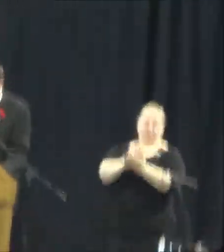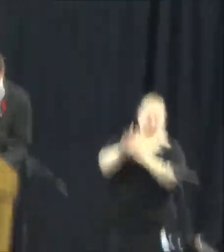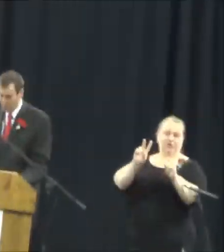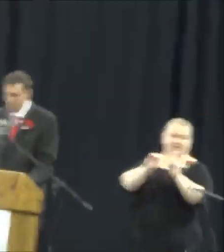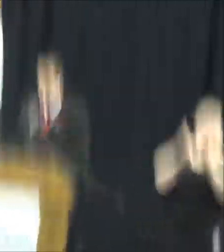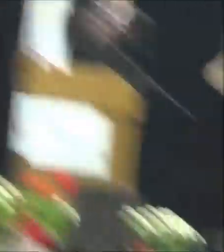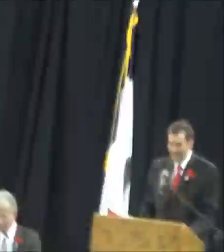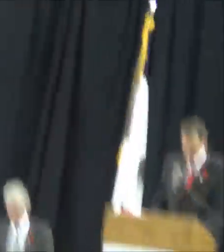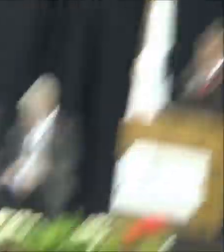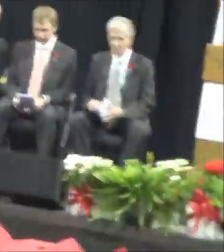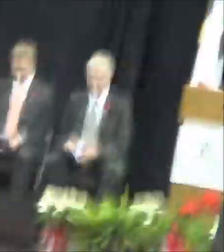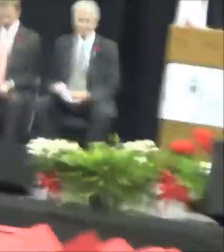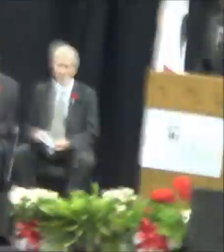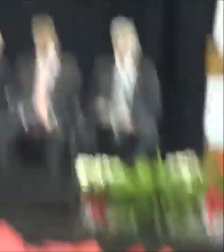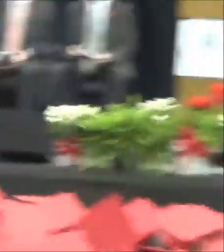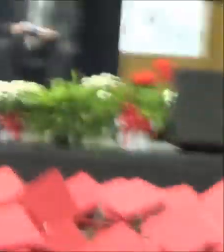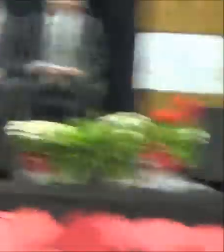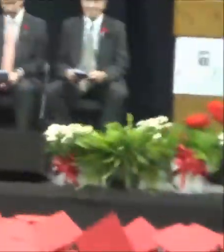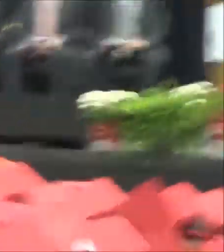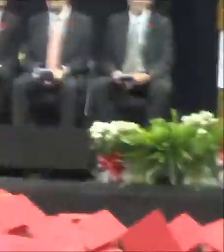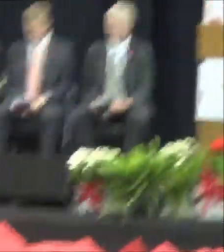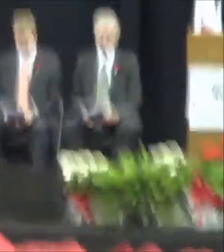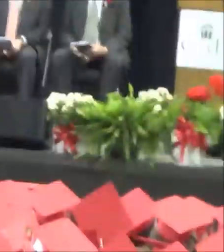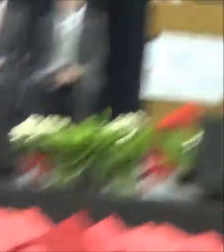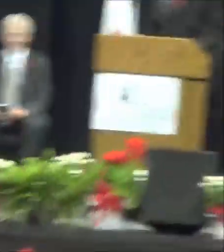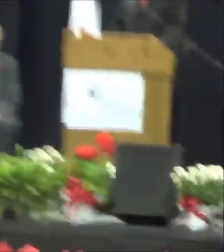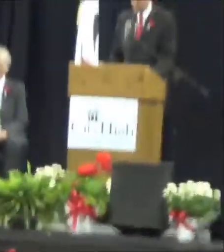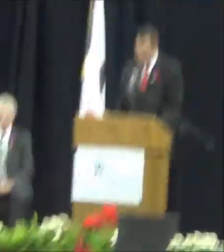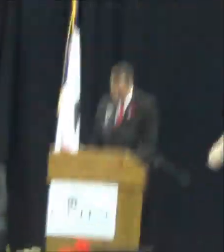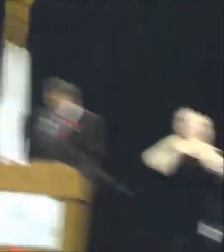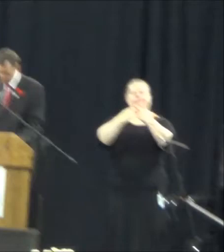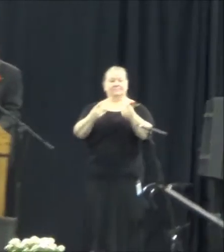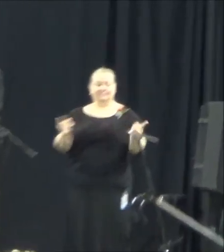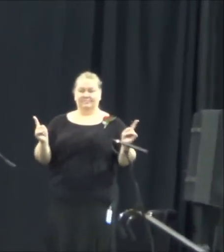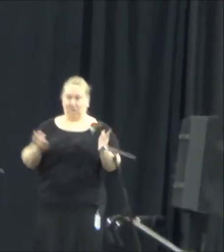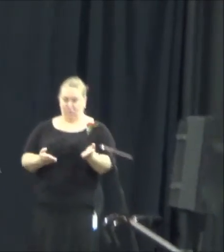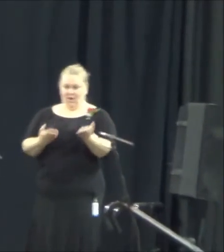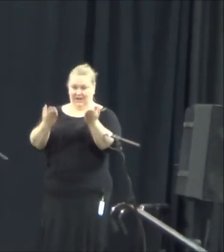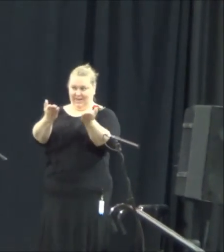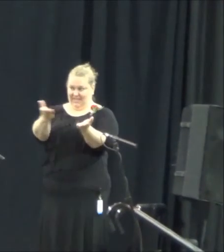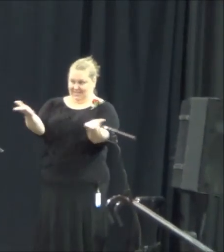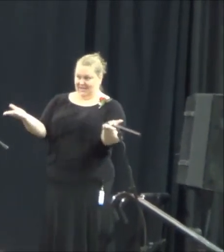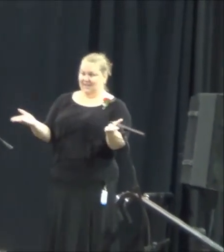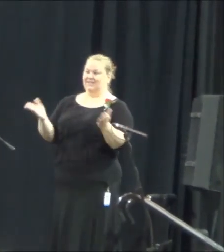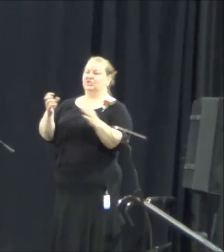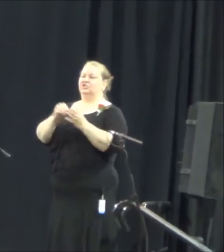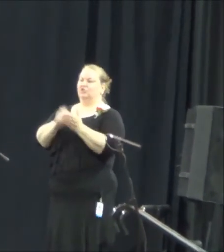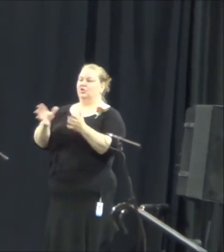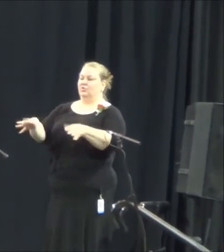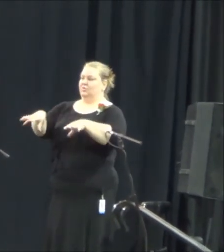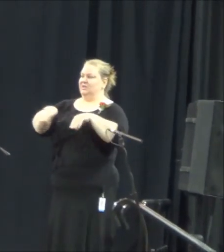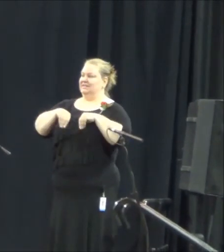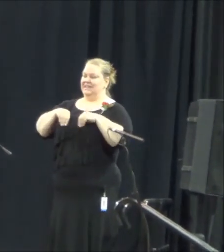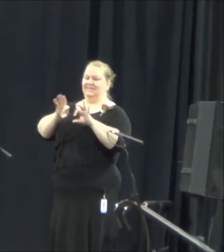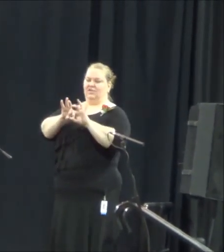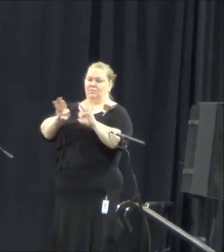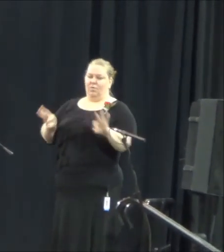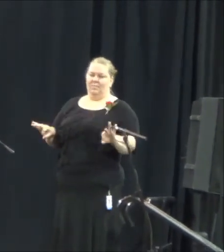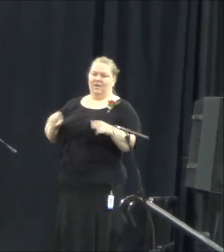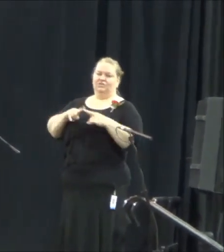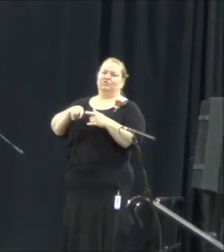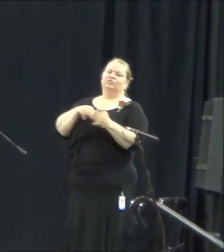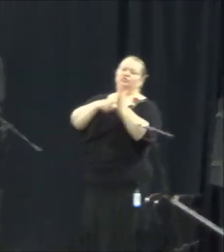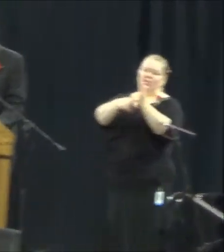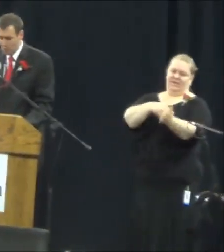Board of Directors and the State of Iowa. I do hereby recommend these students receive their diplomas, signifying the